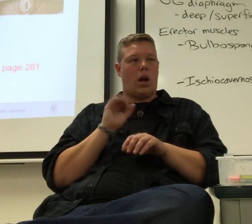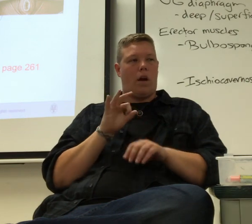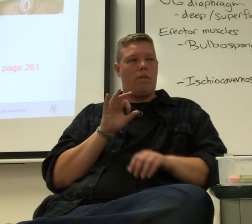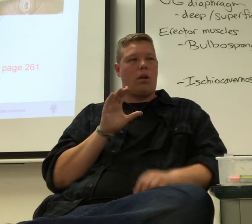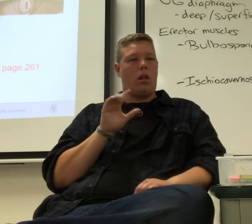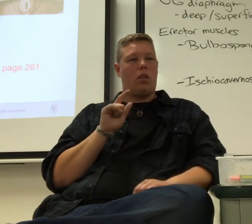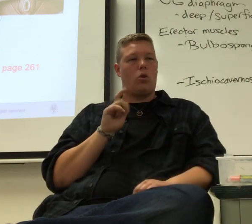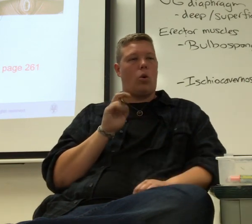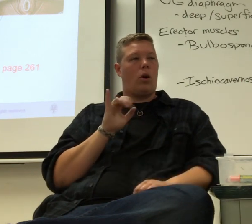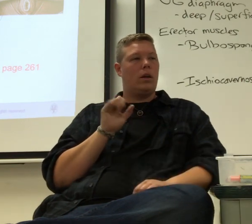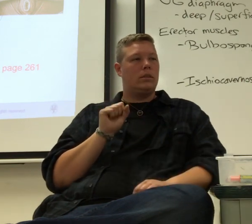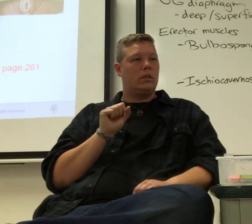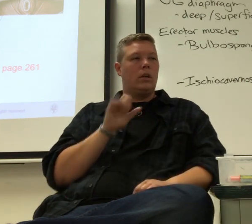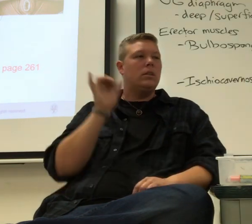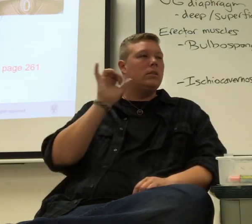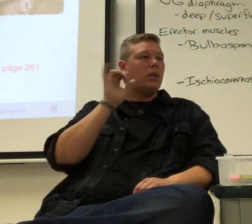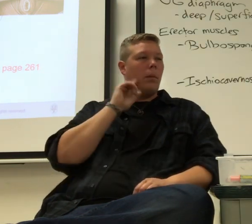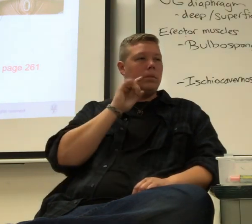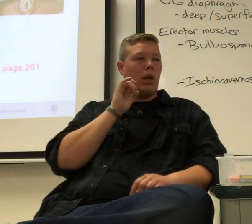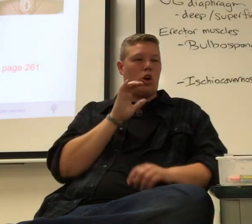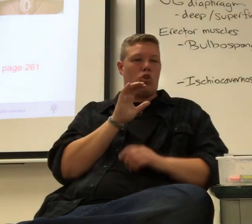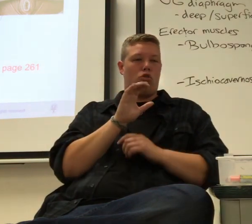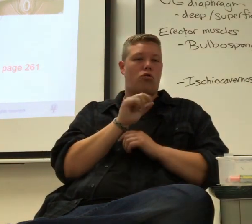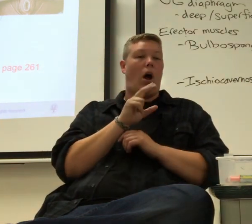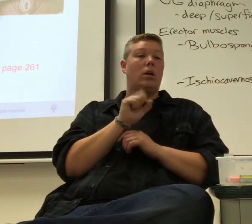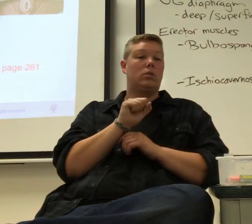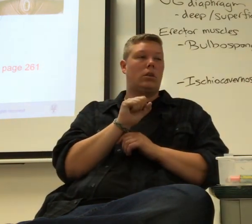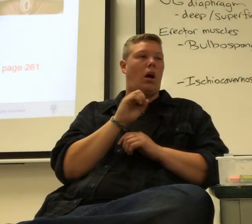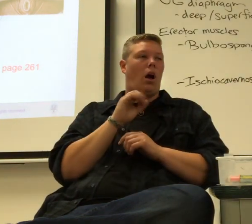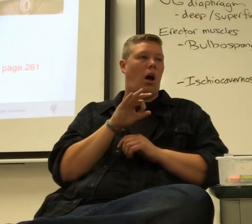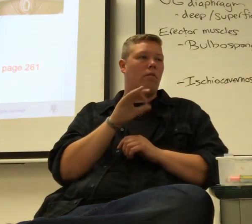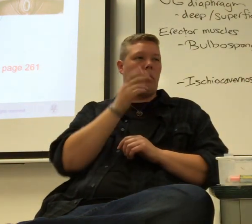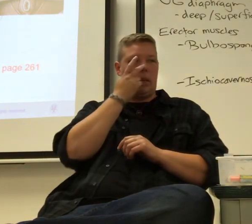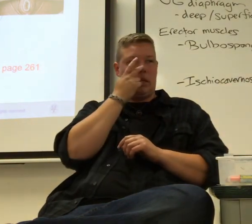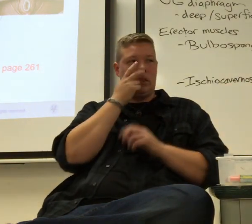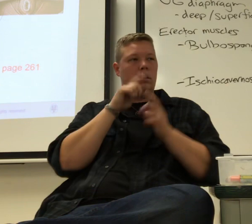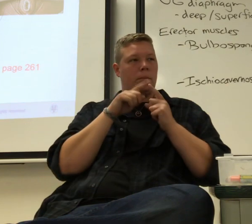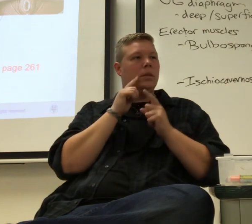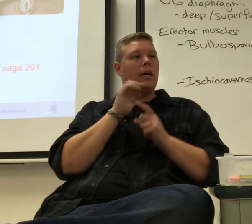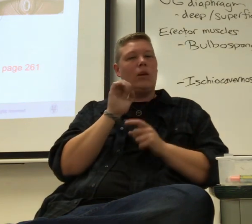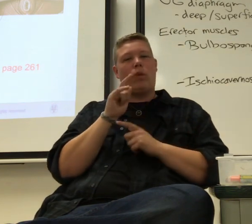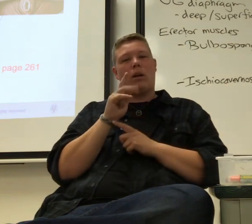just like the crust of the penis. So this is also erectile tissue. It's the same